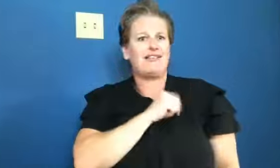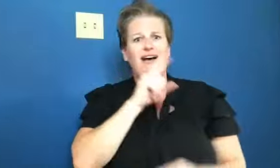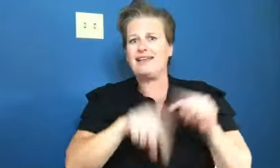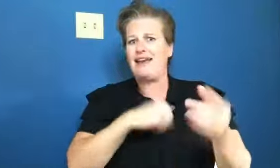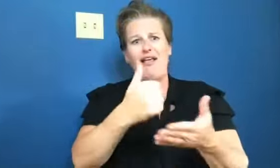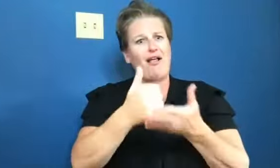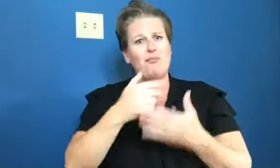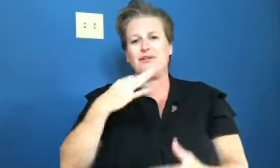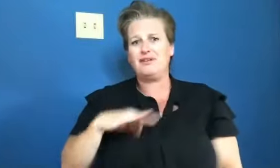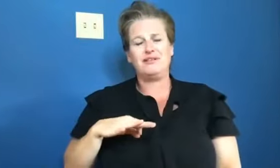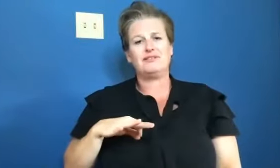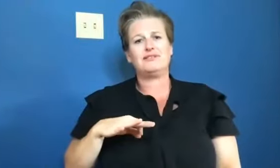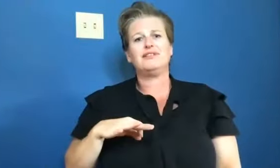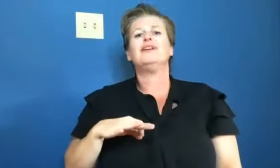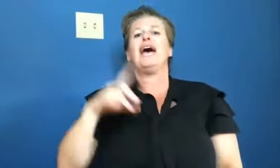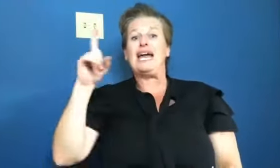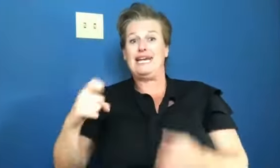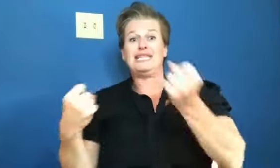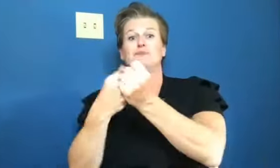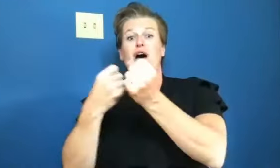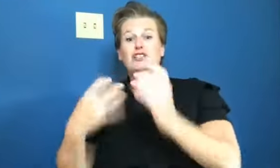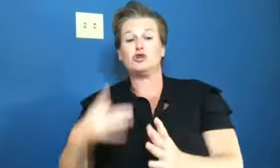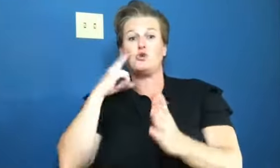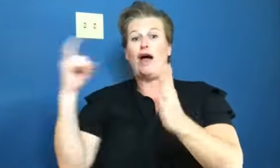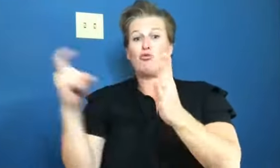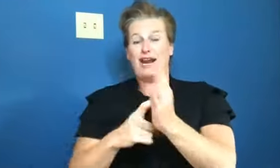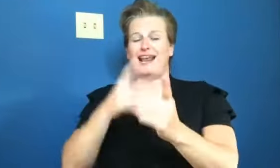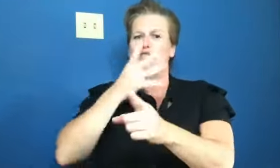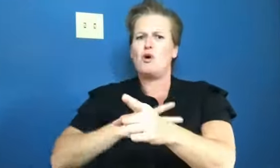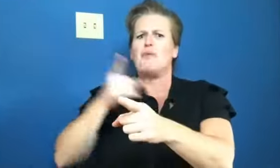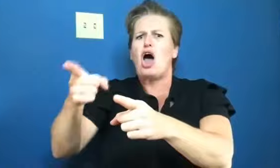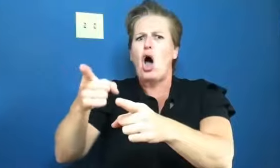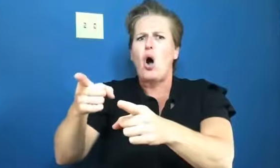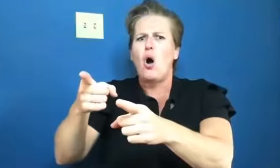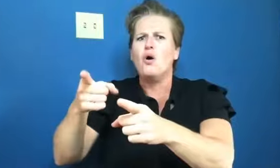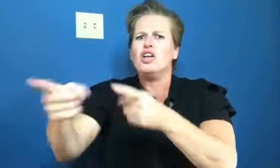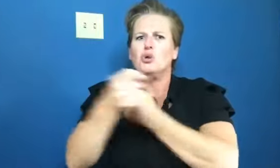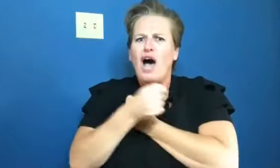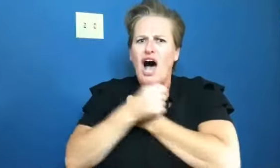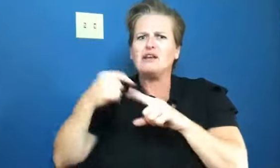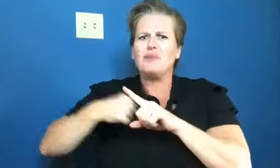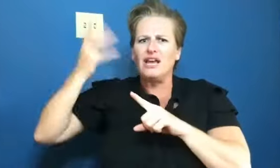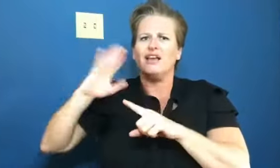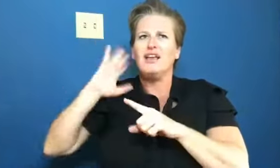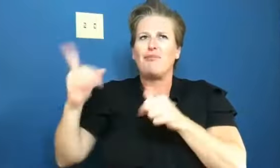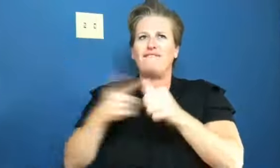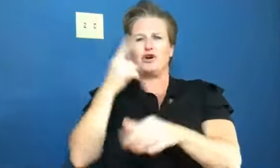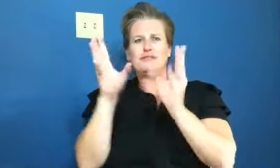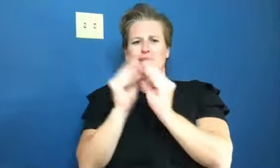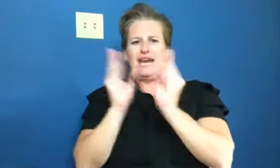many years before. And she gave me a hug at my first meeting, and she held on to me a couple of minutes too long. And when she